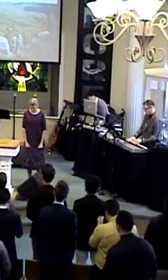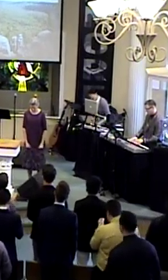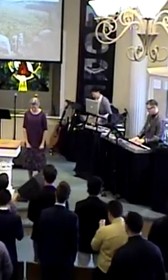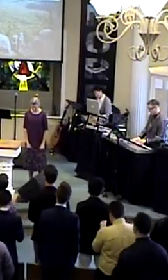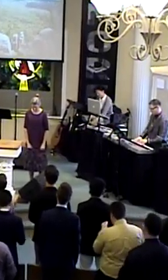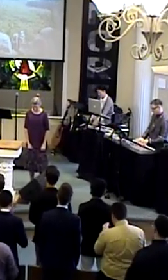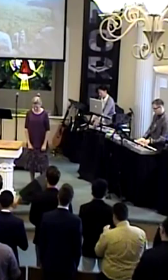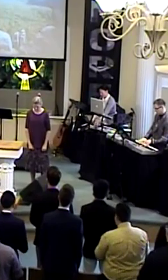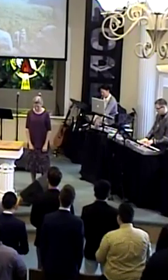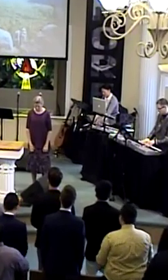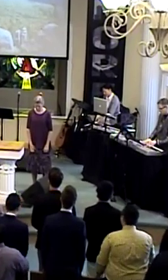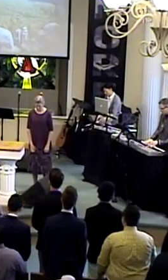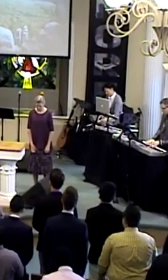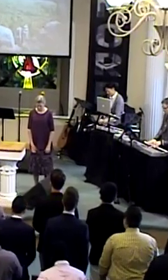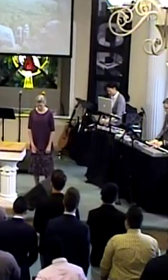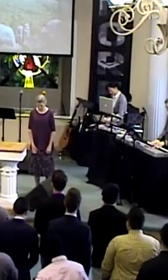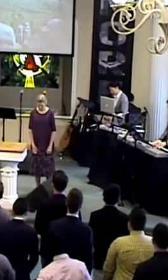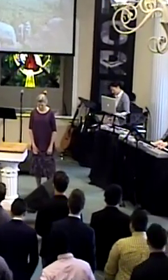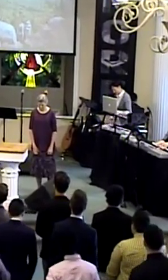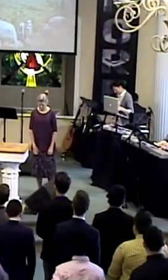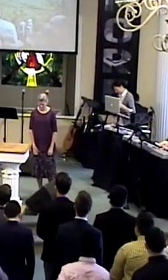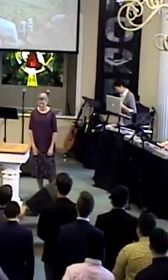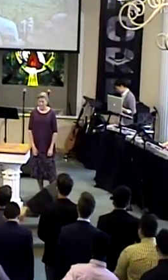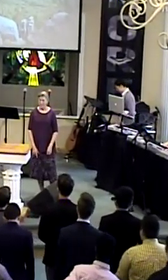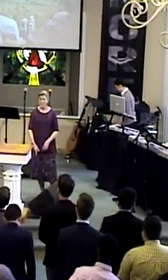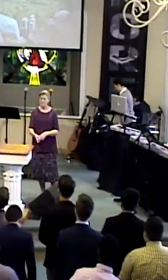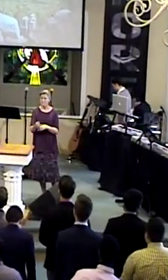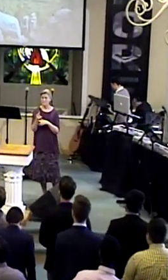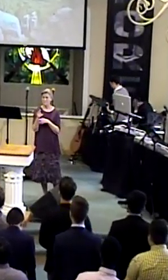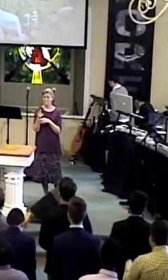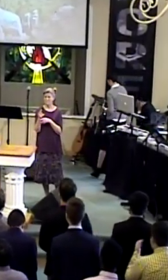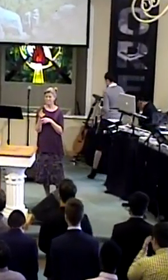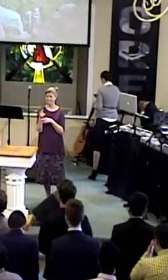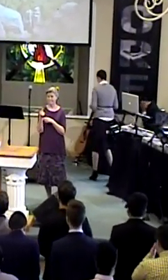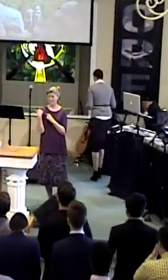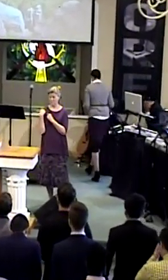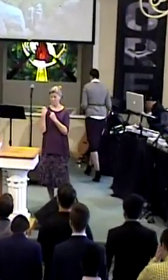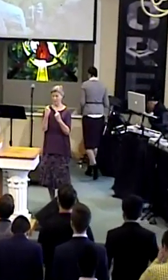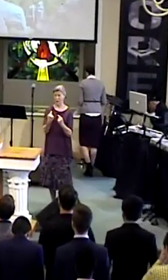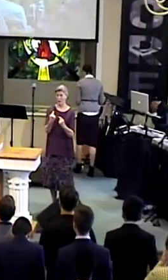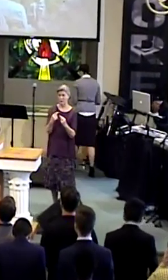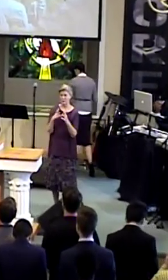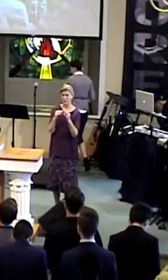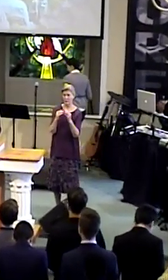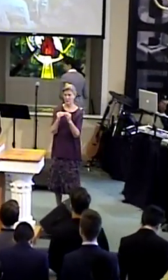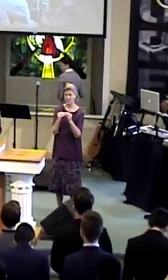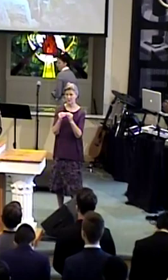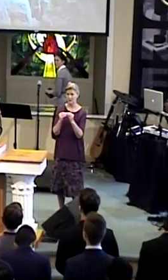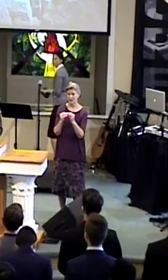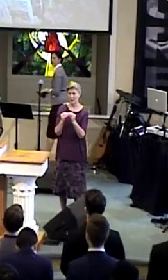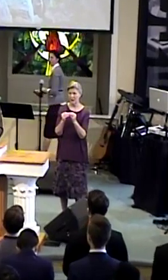Have you been reminded yet just how powerful, first of all, the Word of God is?